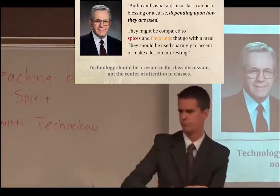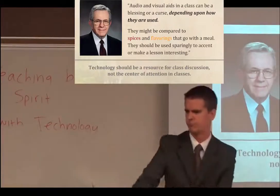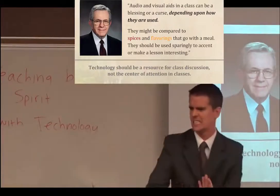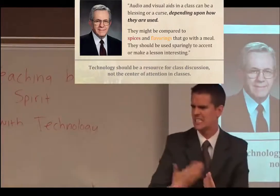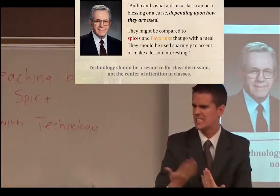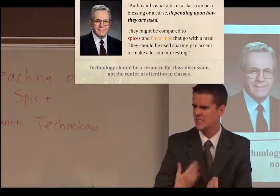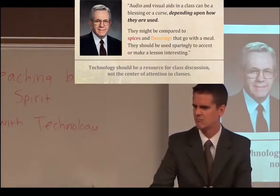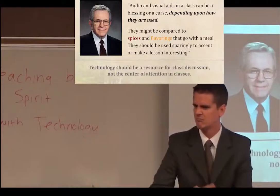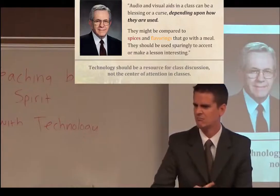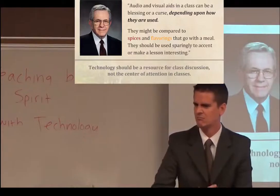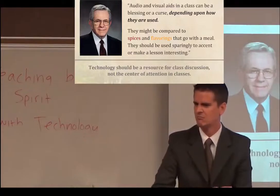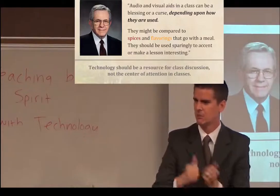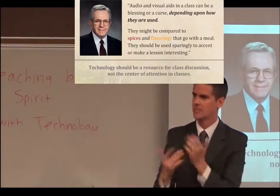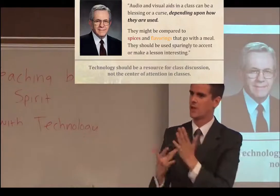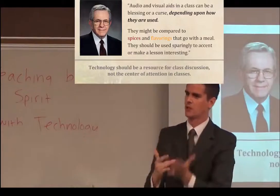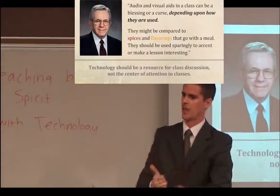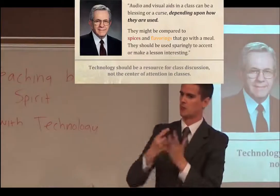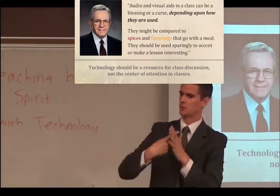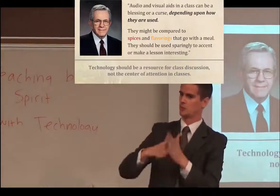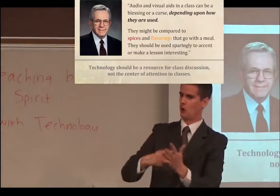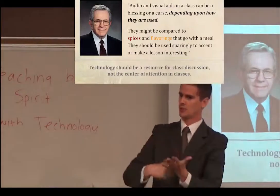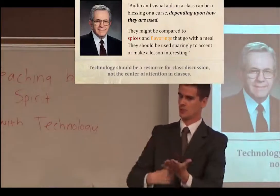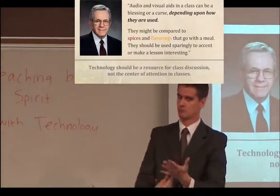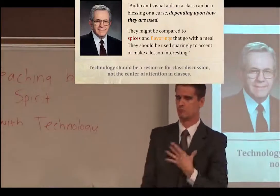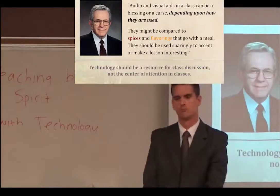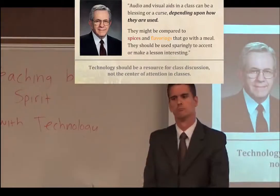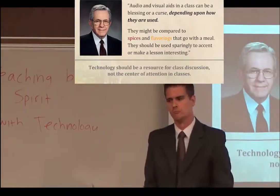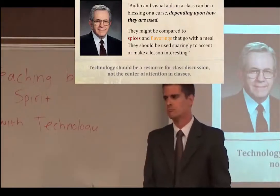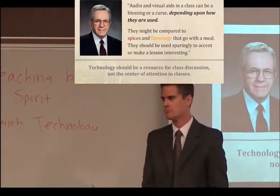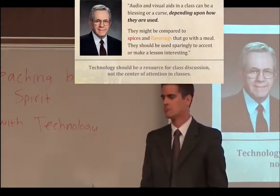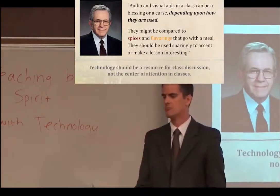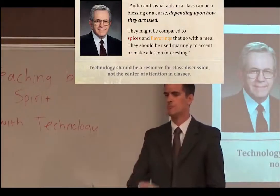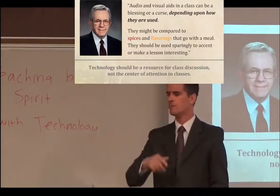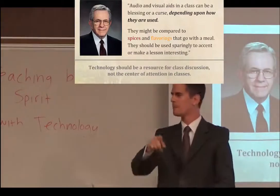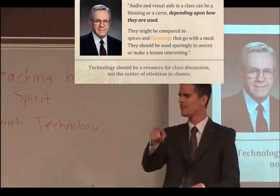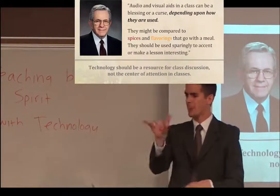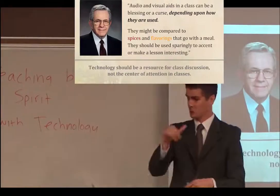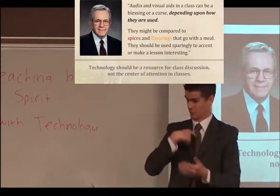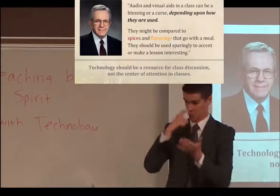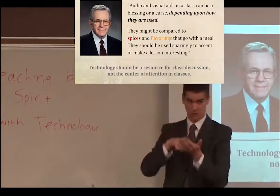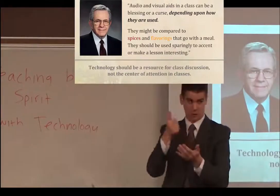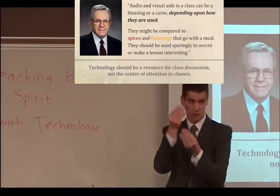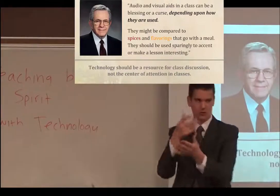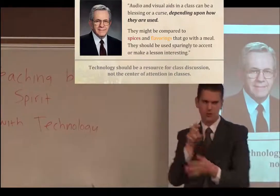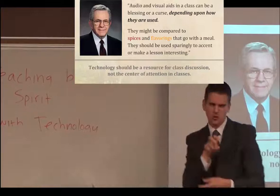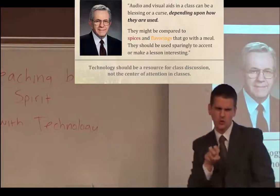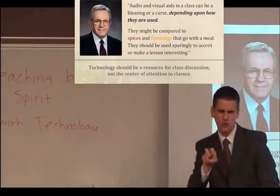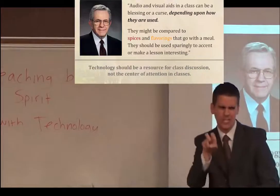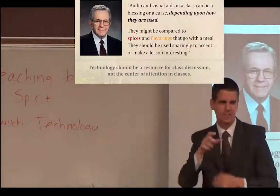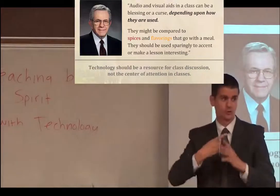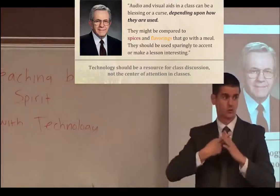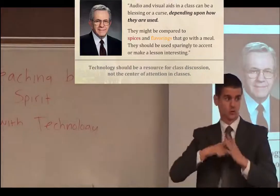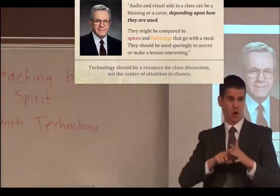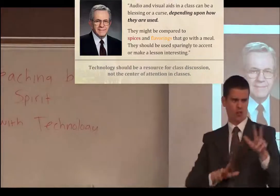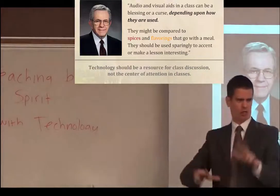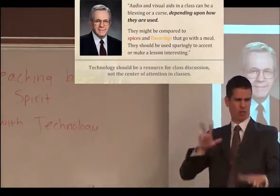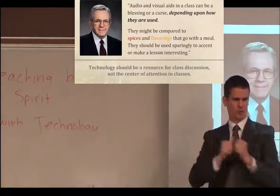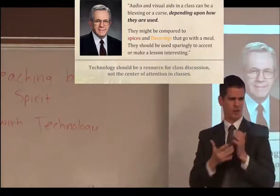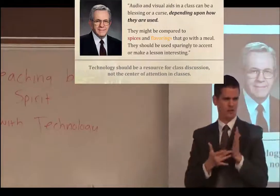when they're done, you can discuss that so much easier. Technology really helps you begin that discussion. Which is, suppose if you're going on a